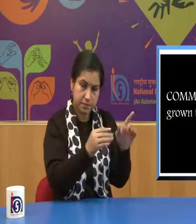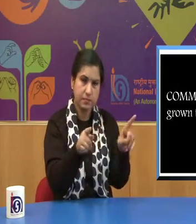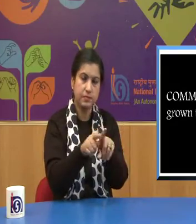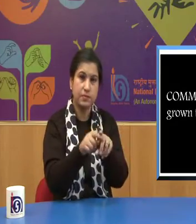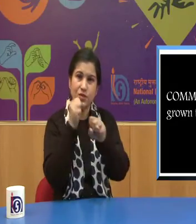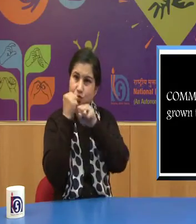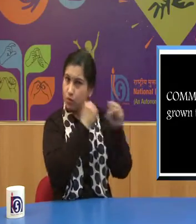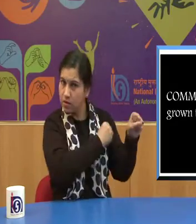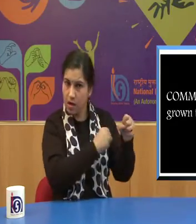sugarcane,